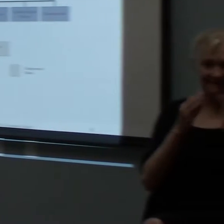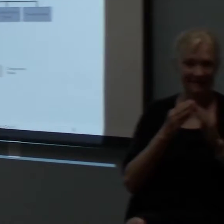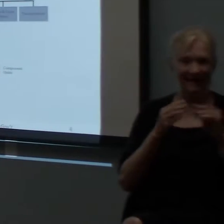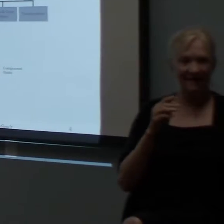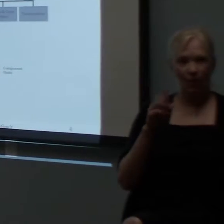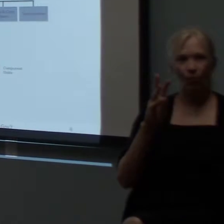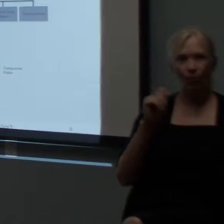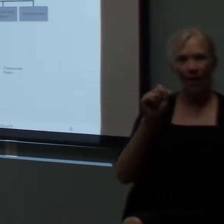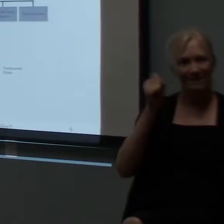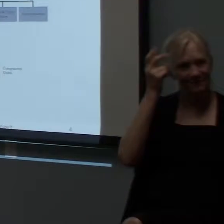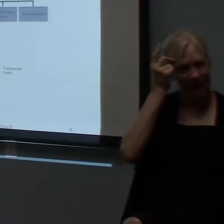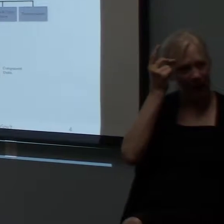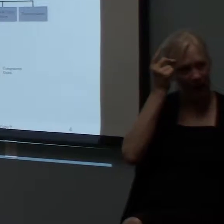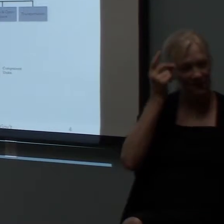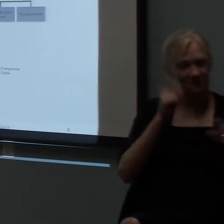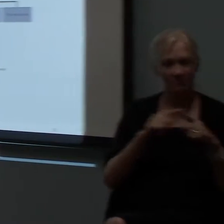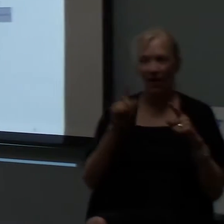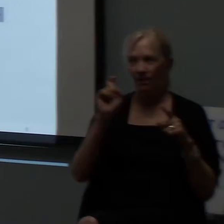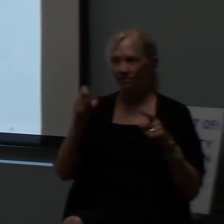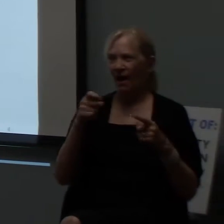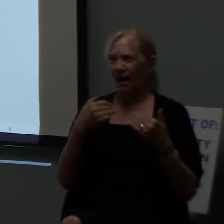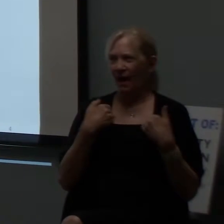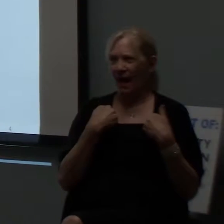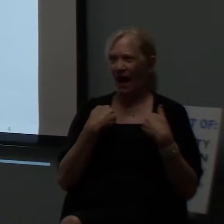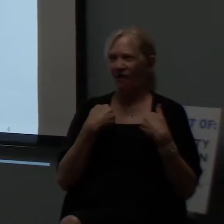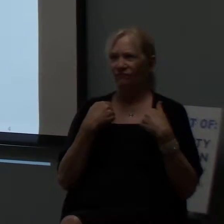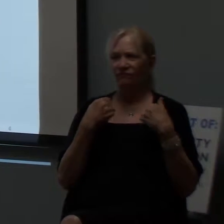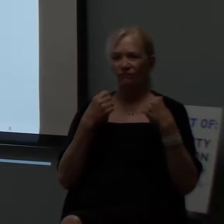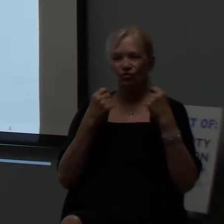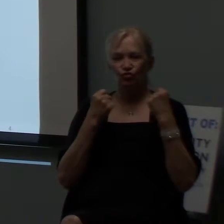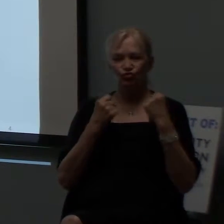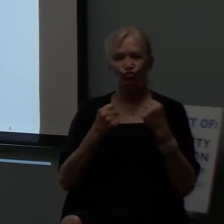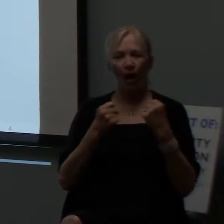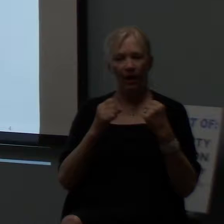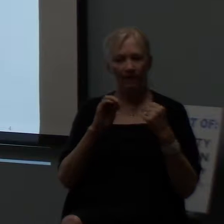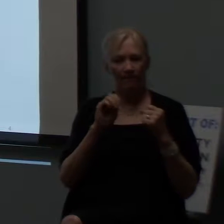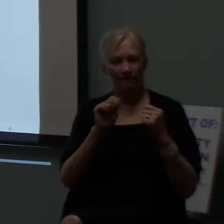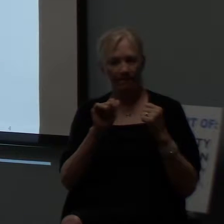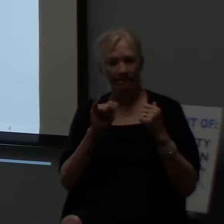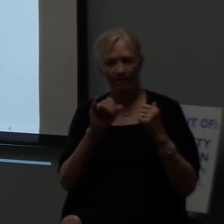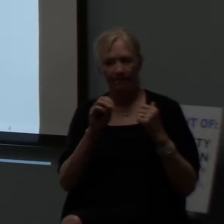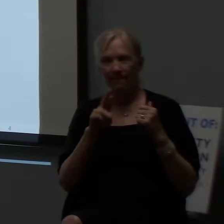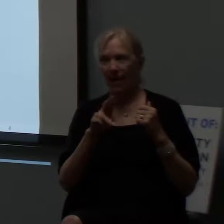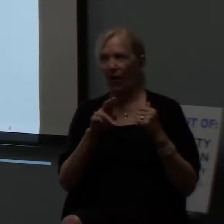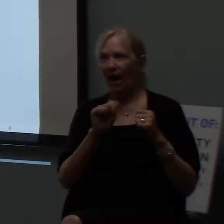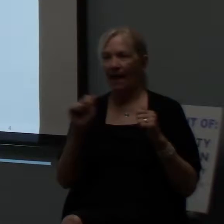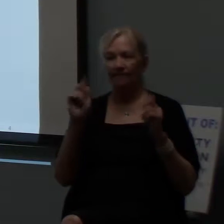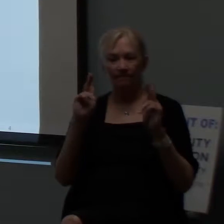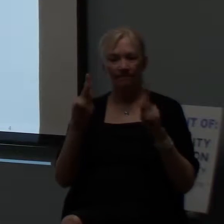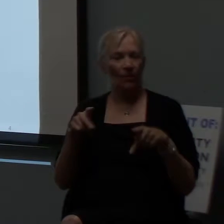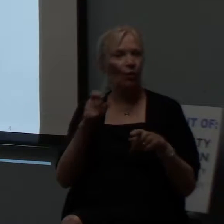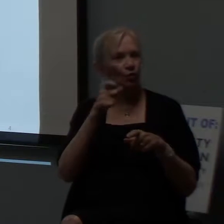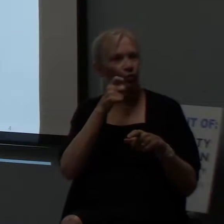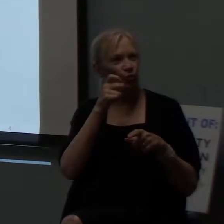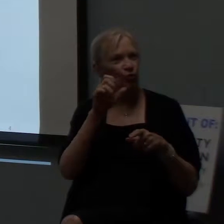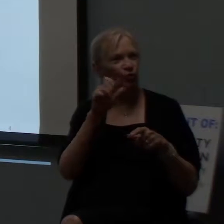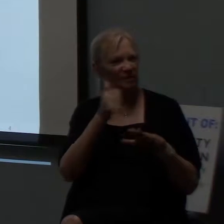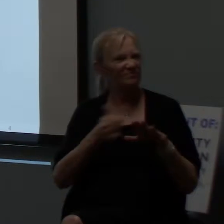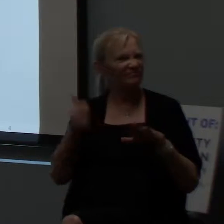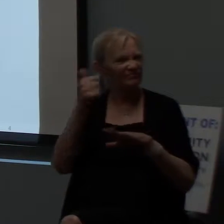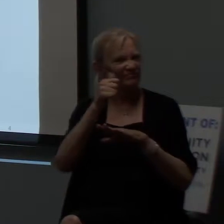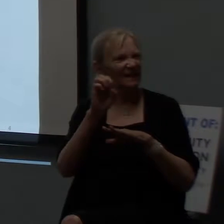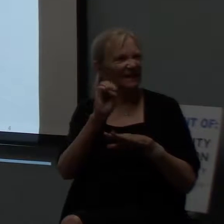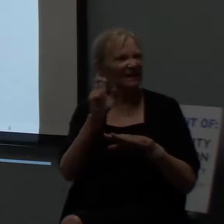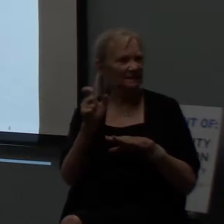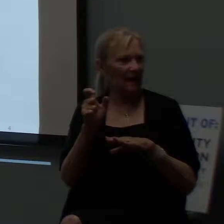Dallas. But I believe then you'd have to have what's called a strong mayor, so you'd have to have somebody who would be the executive, and so that would be the